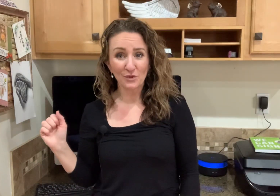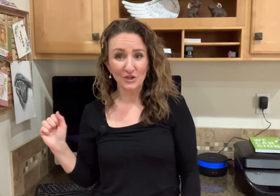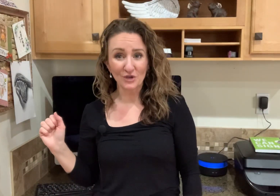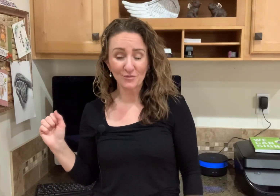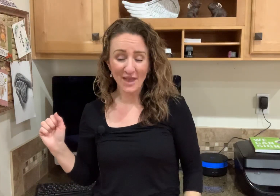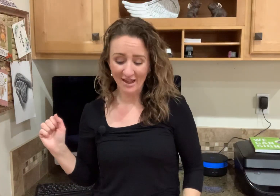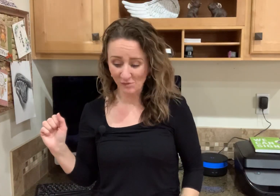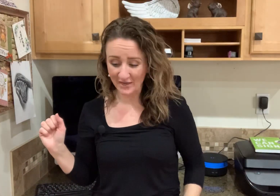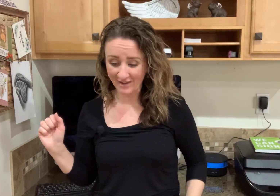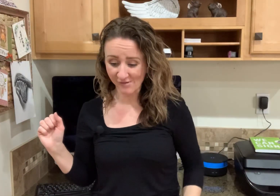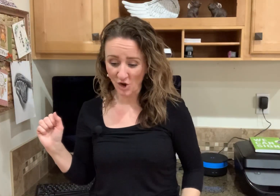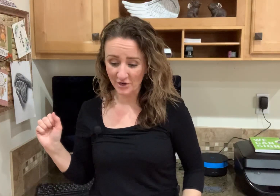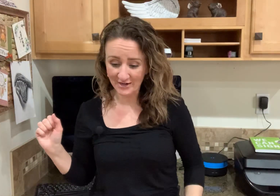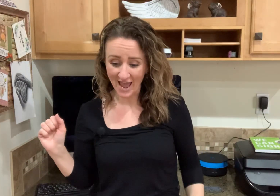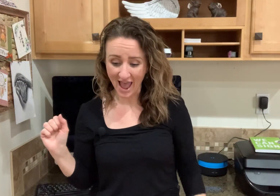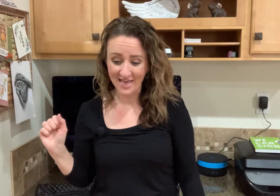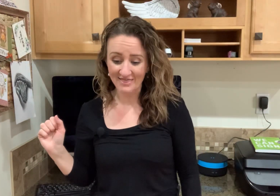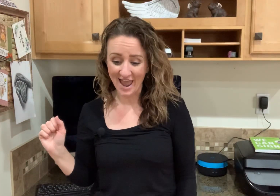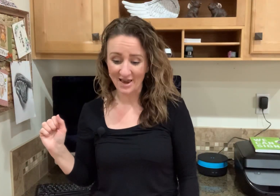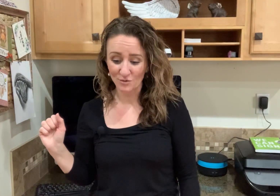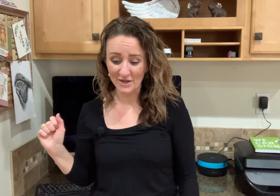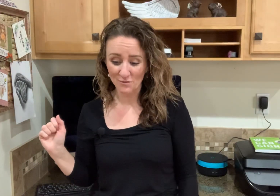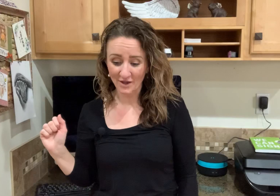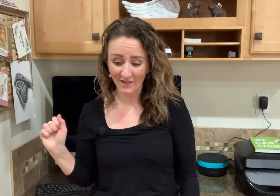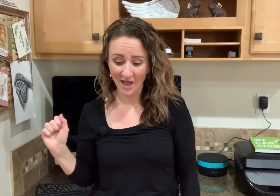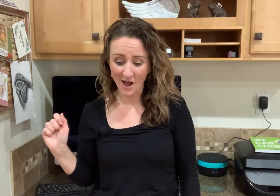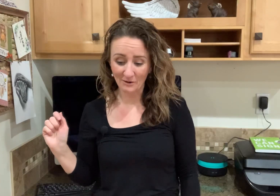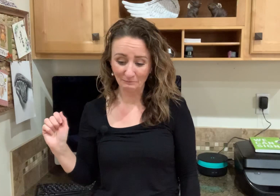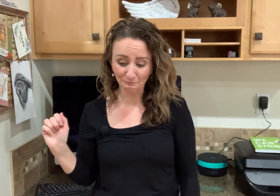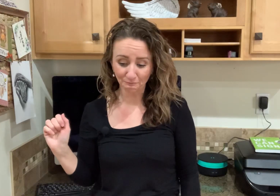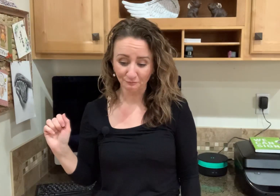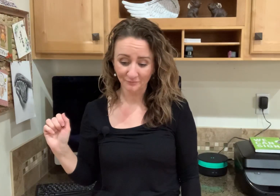you as we get started, and then we will